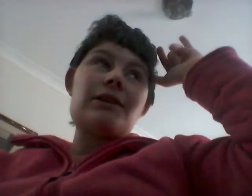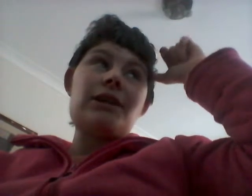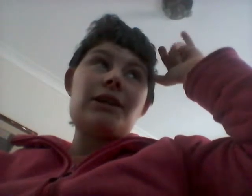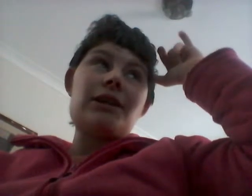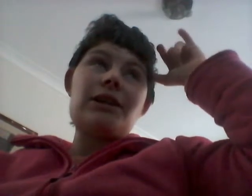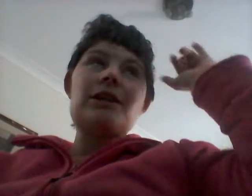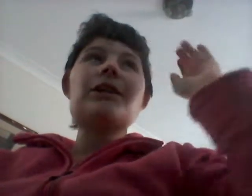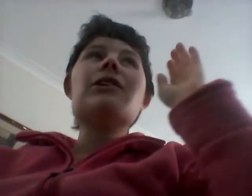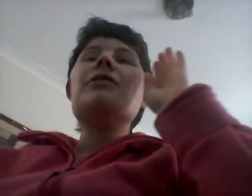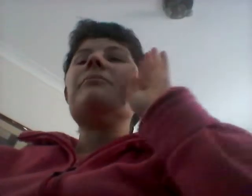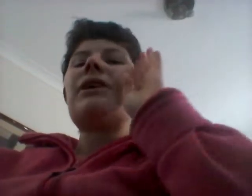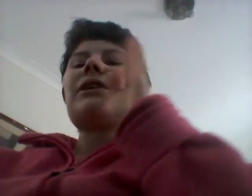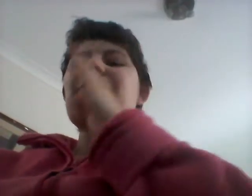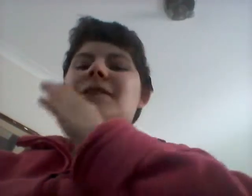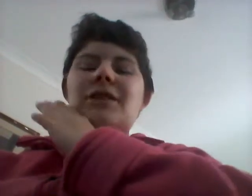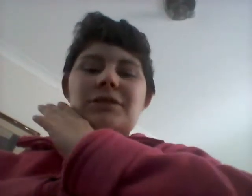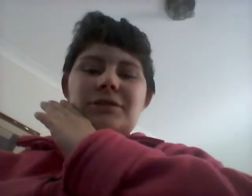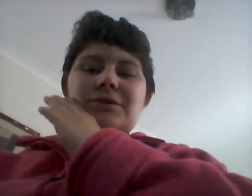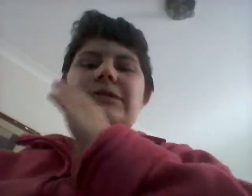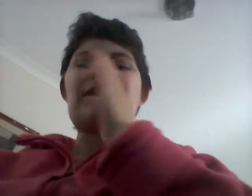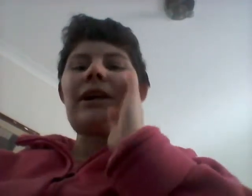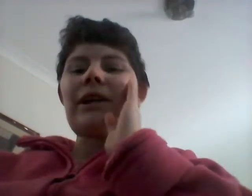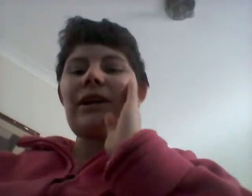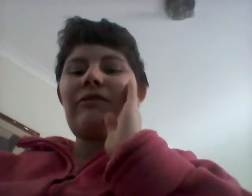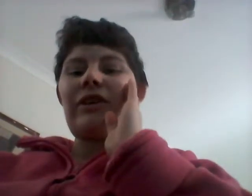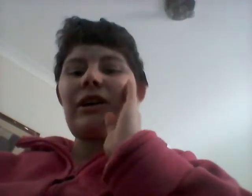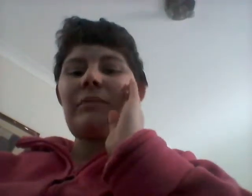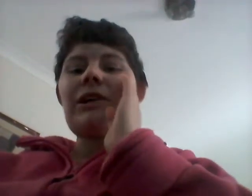a nay, nay. MacDonald had a farm.